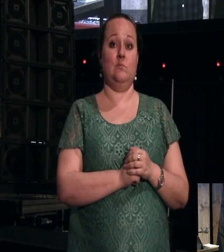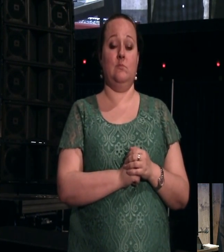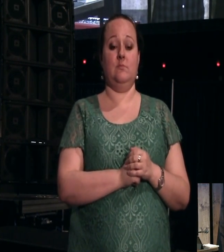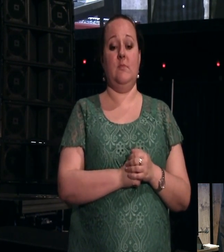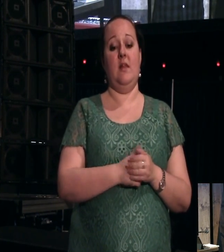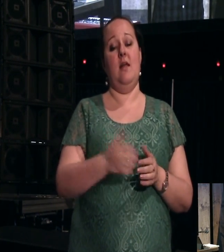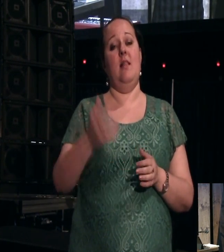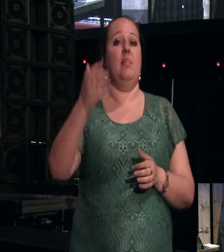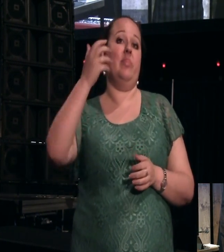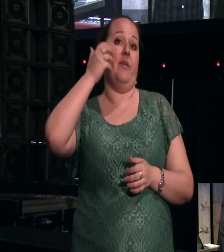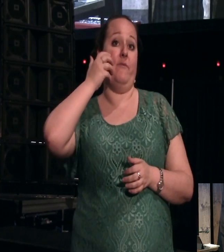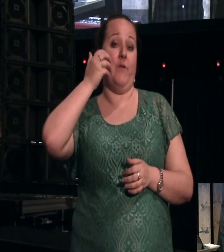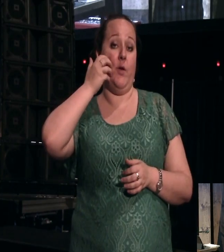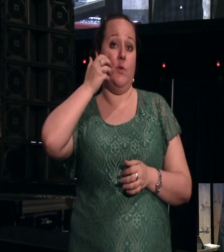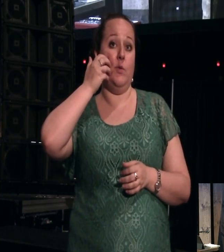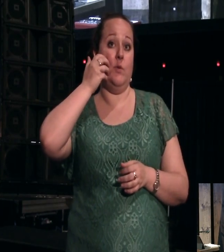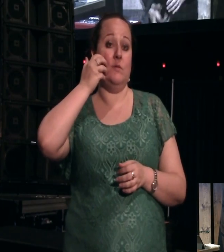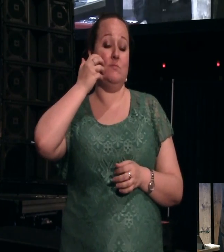Now,